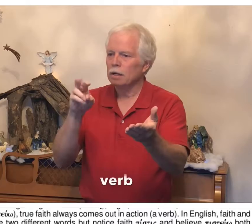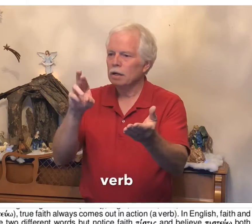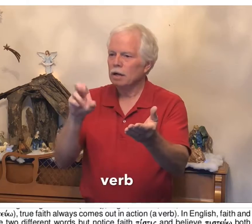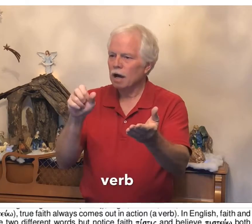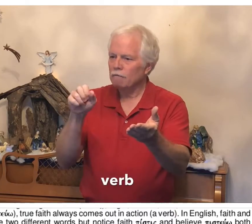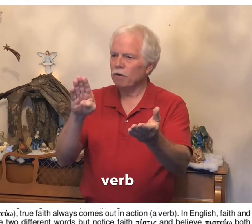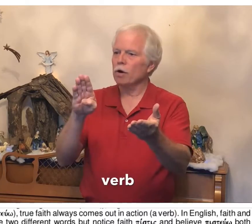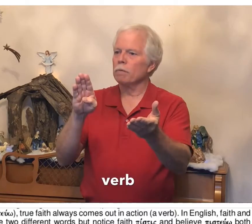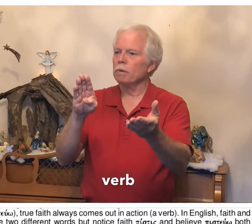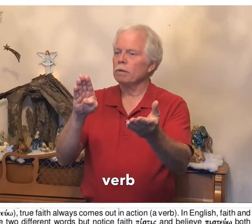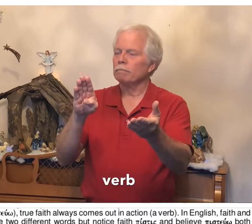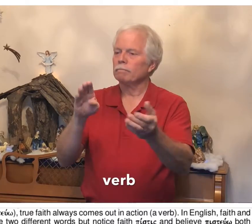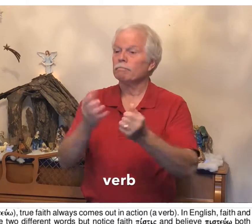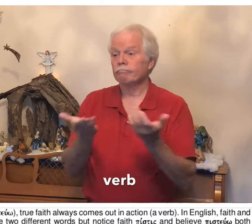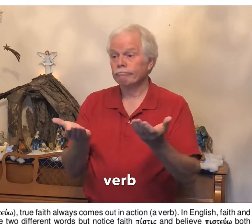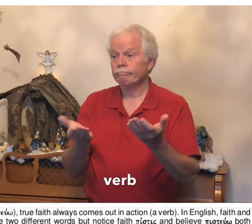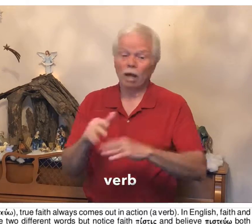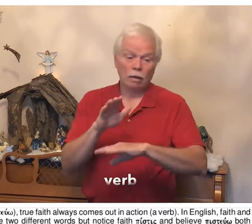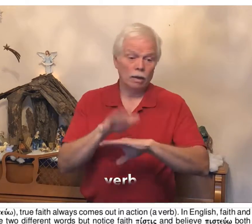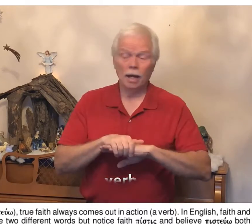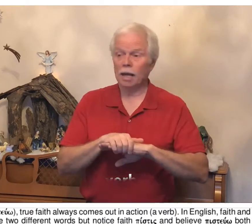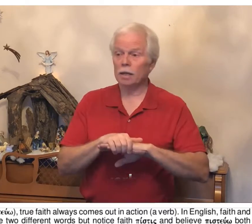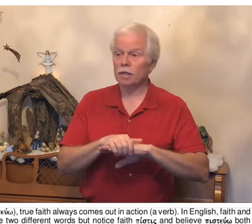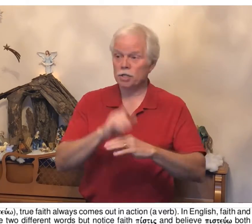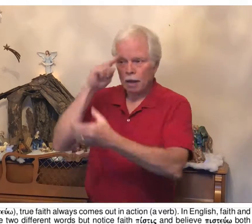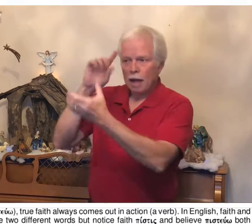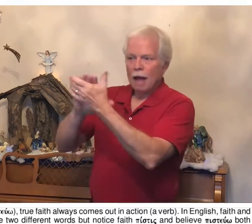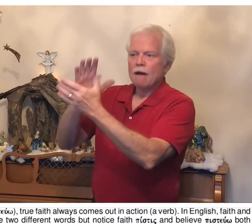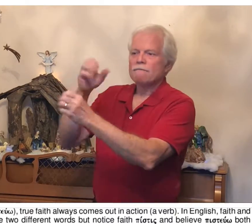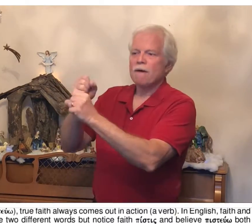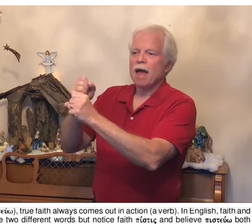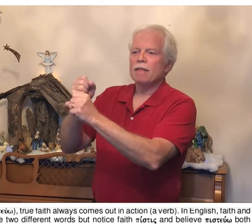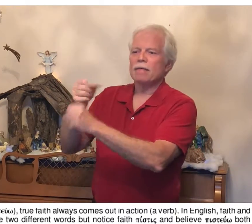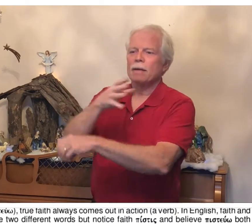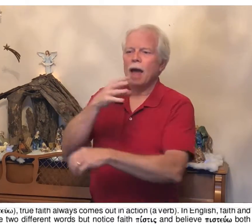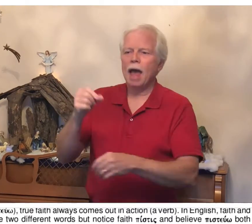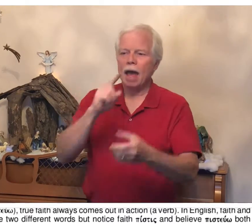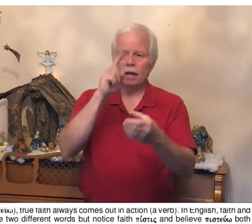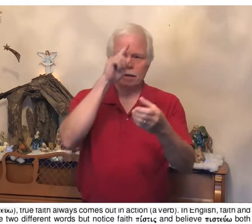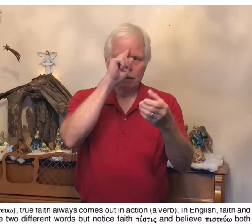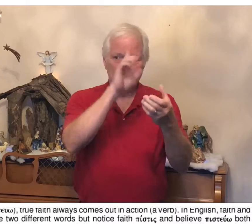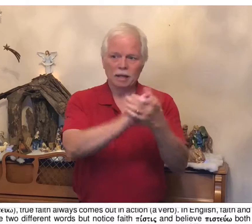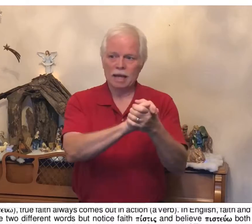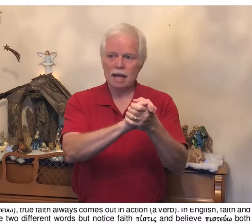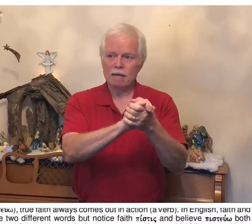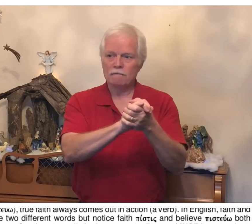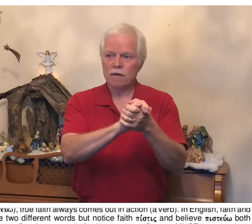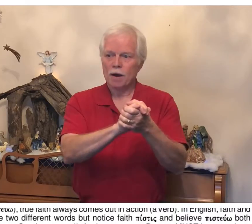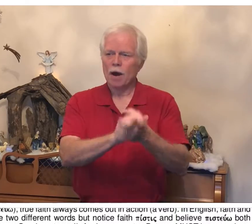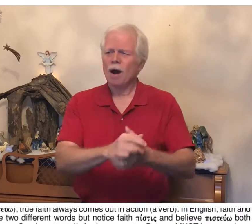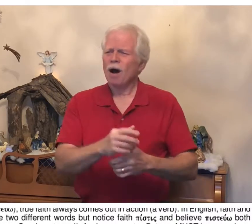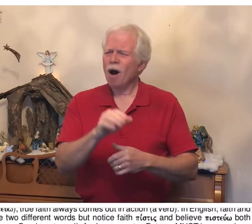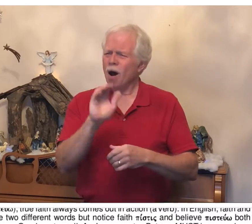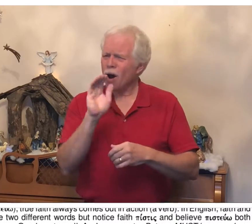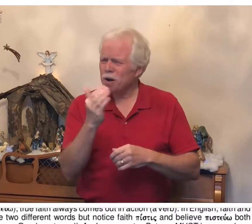A verb. In English, faith and believe believe are